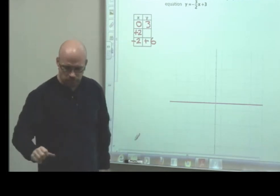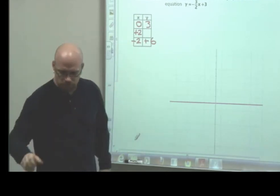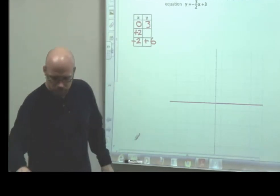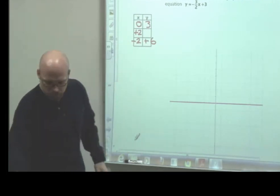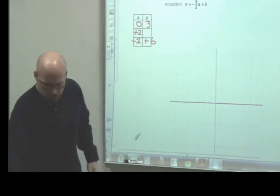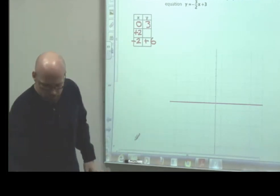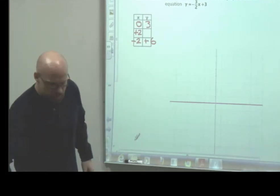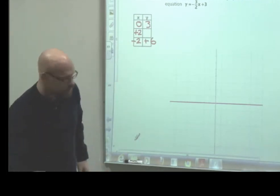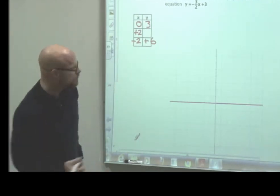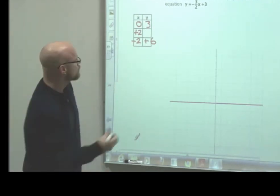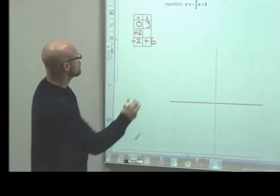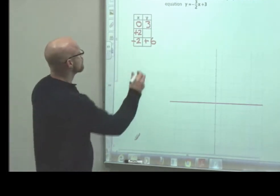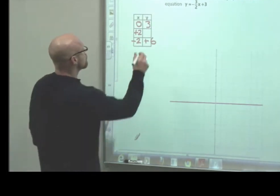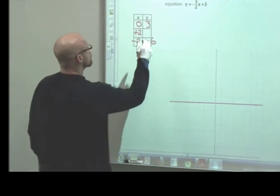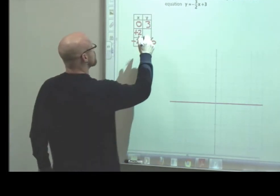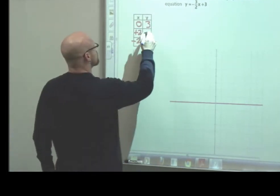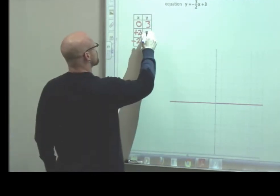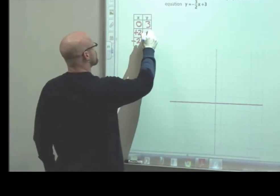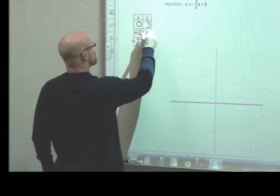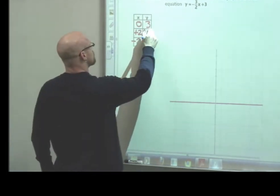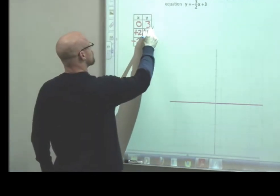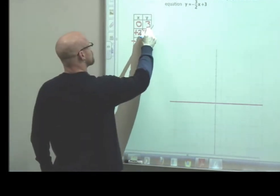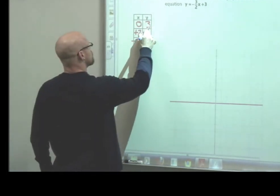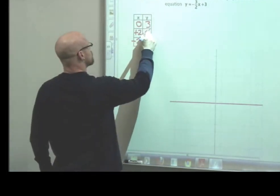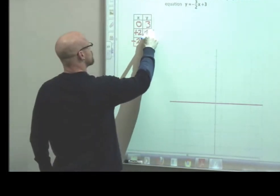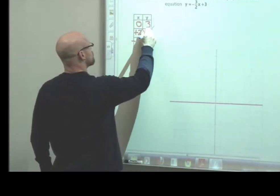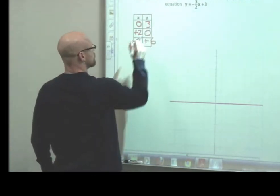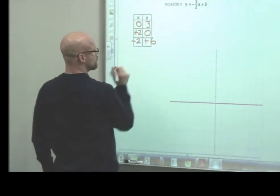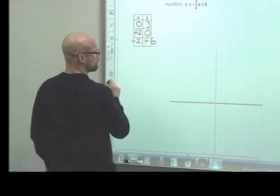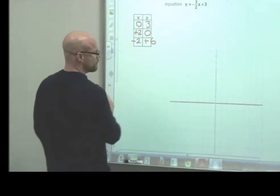with y value 0.